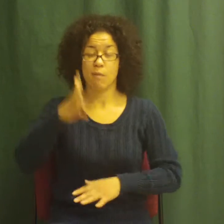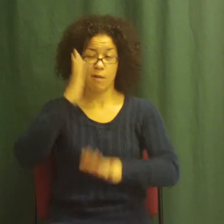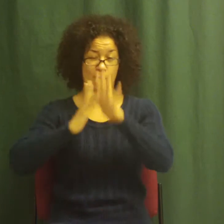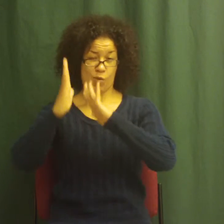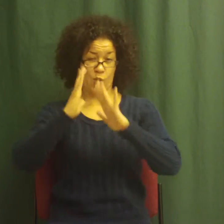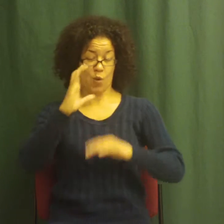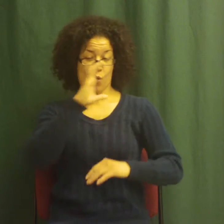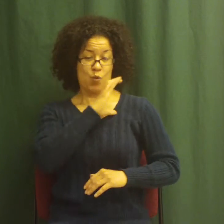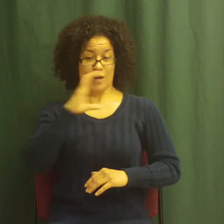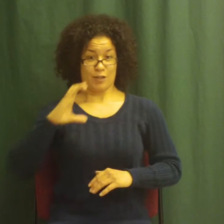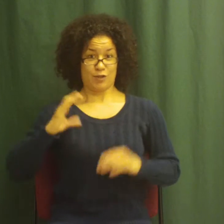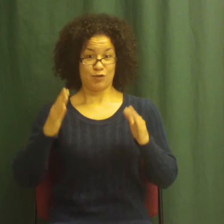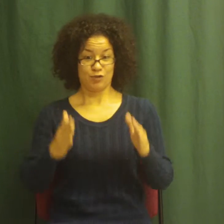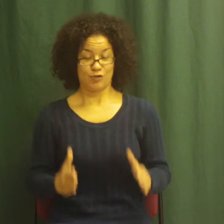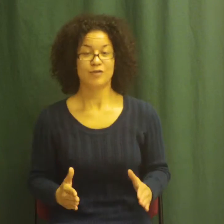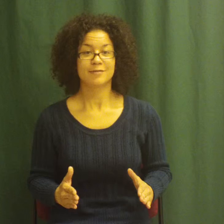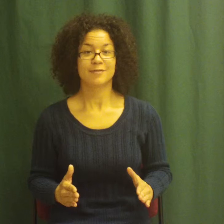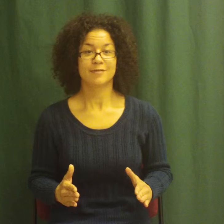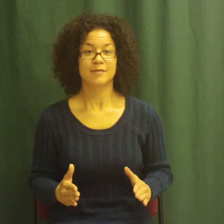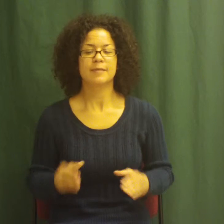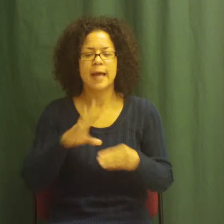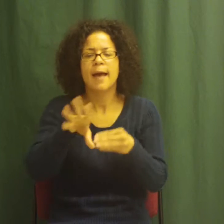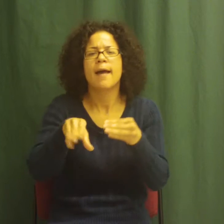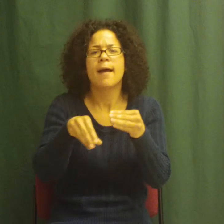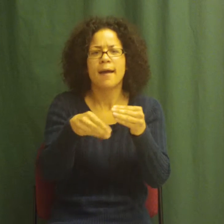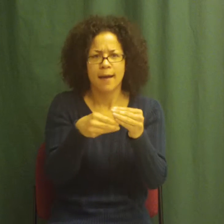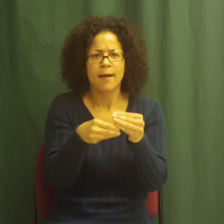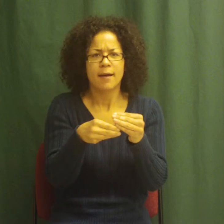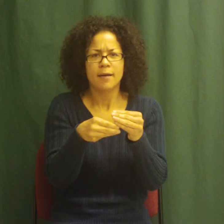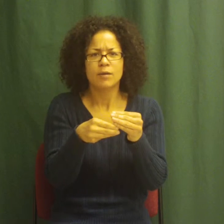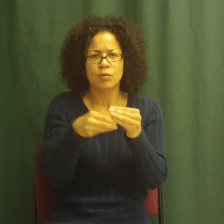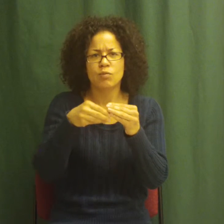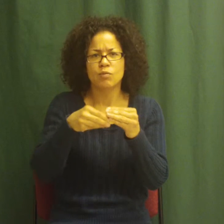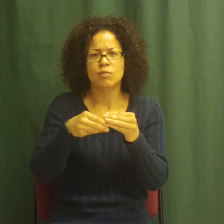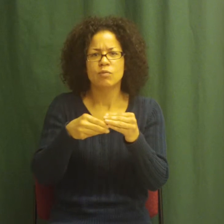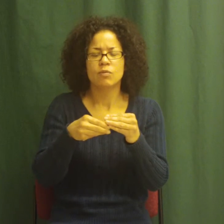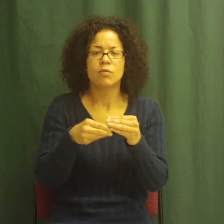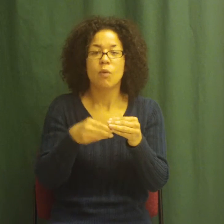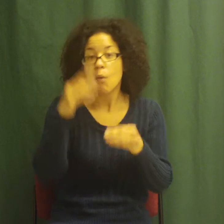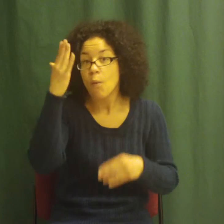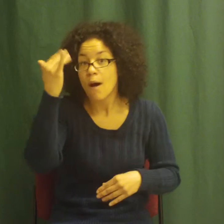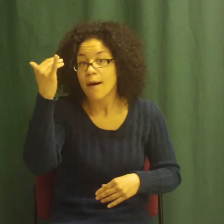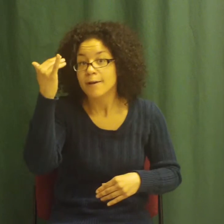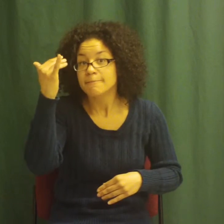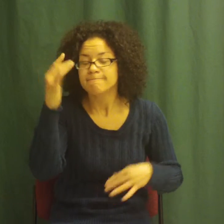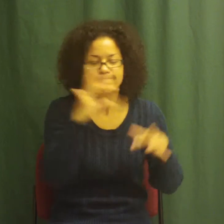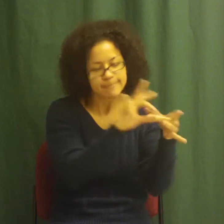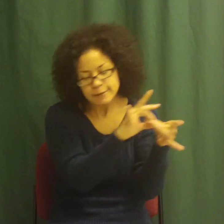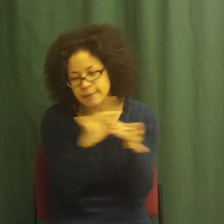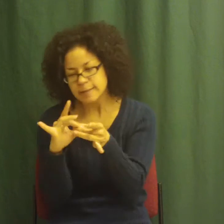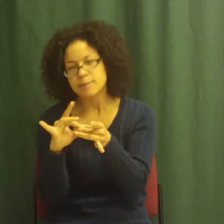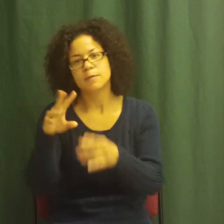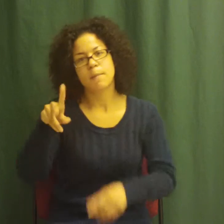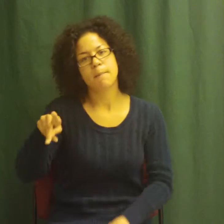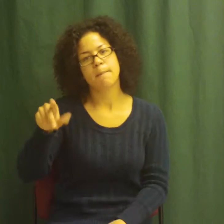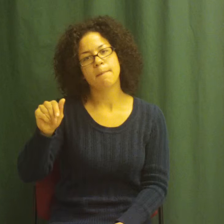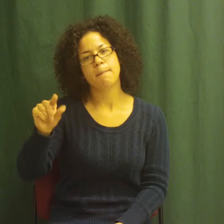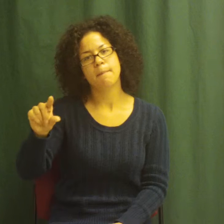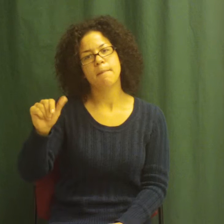make the Vikings look even more barbarian and pagan, with horns like Satan's on their head. It